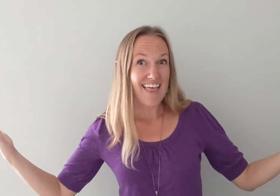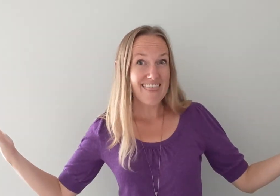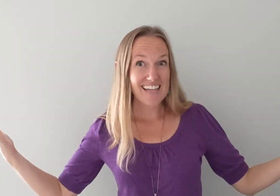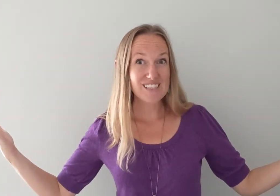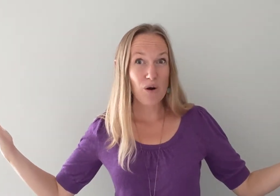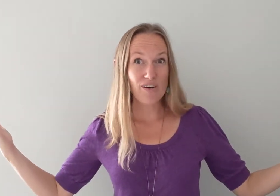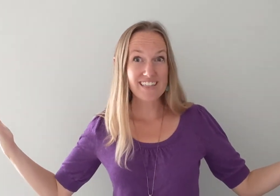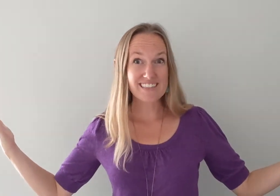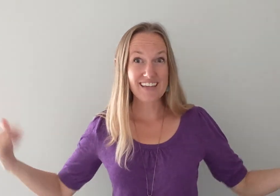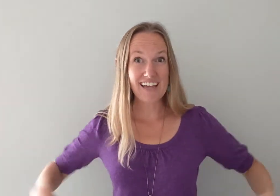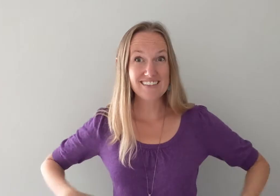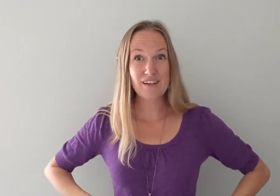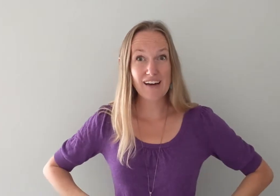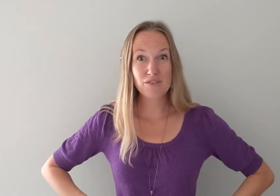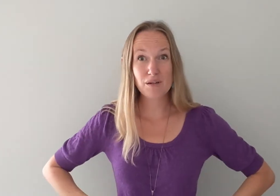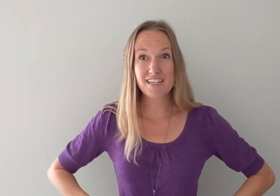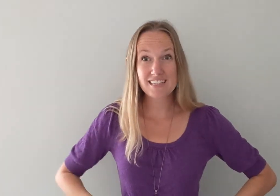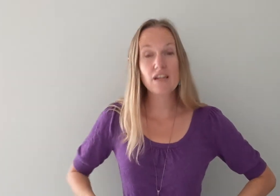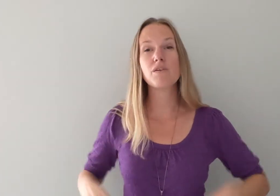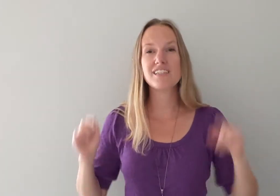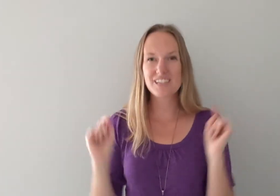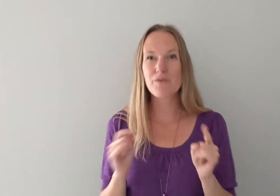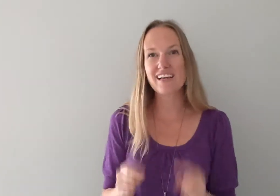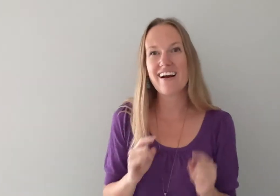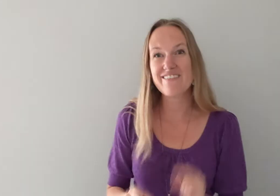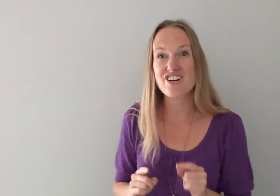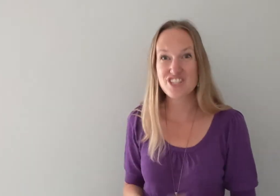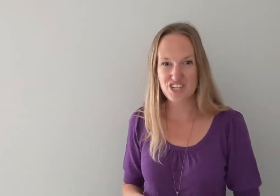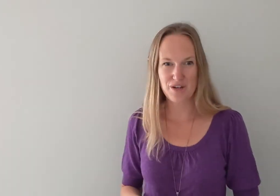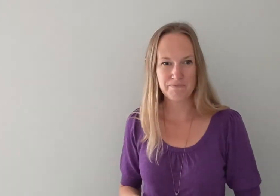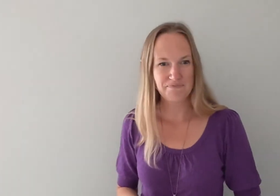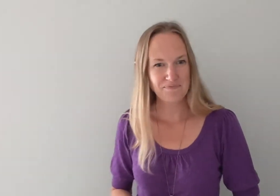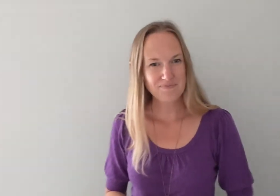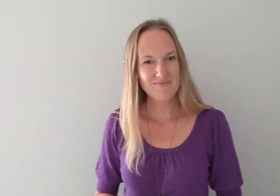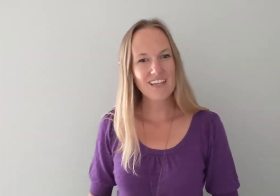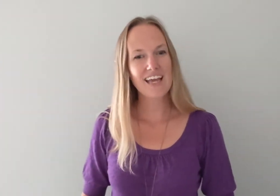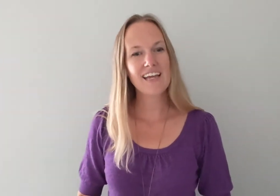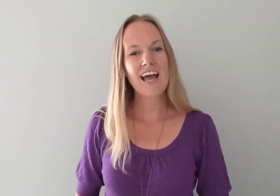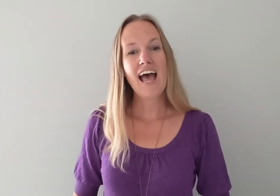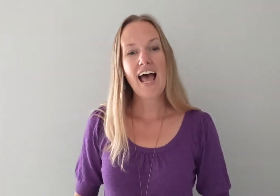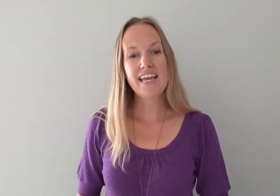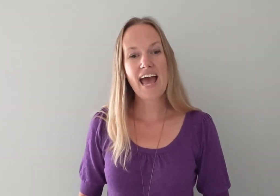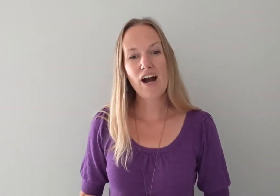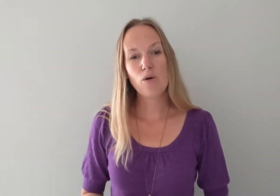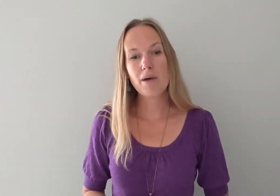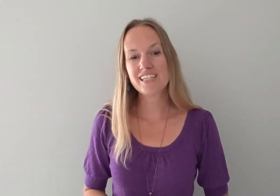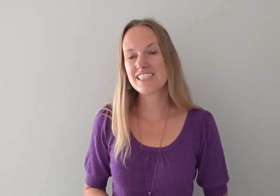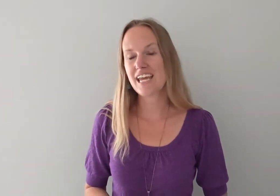And that's the chorus. Okay, so now 3 minutes in, and we're going to start working on verse 2. Okay, and now my shame